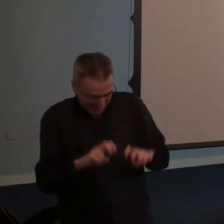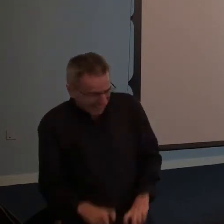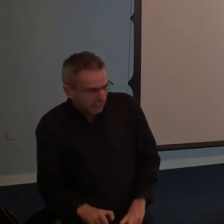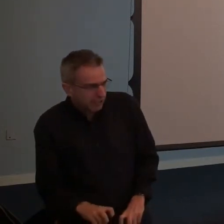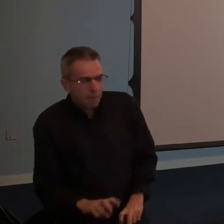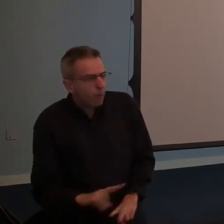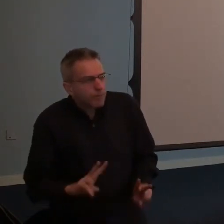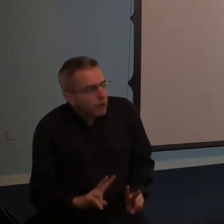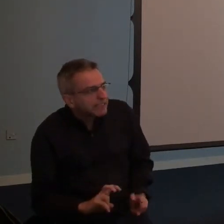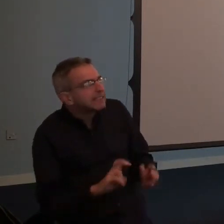was to focus on the people